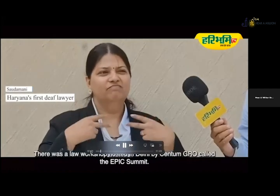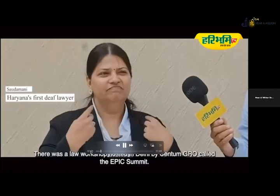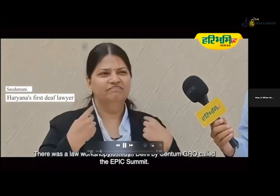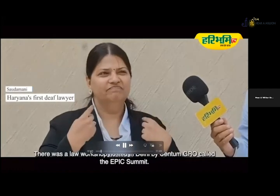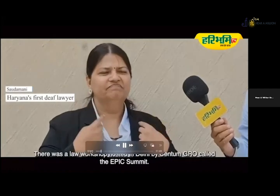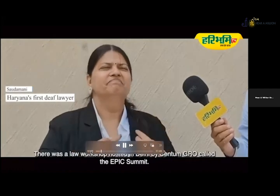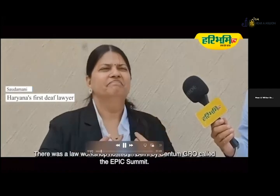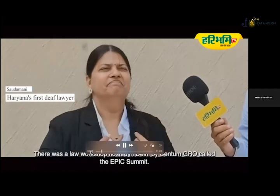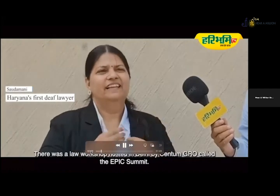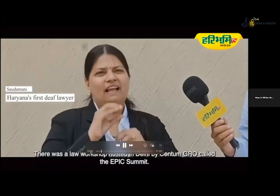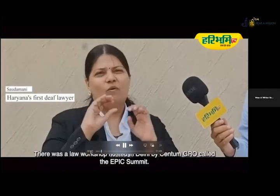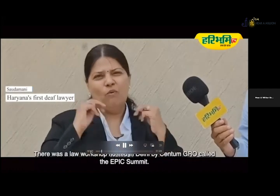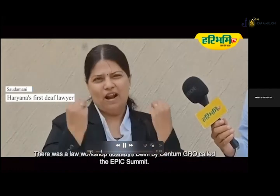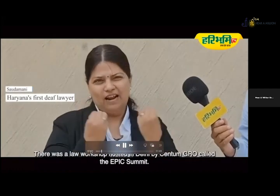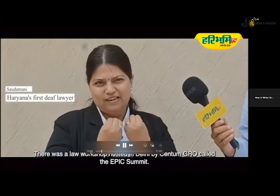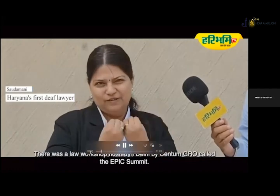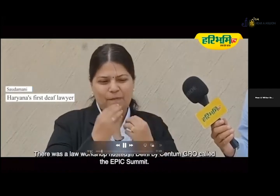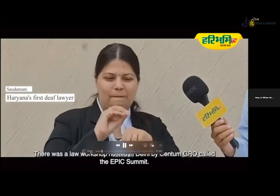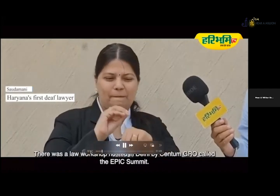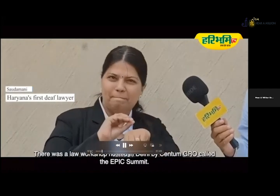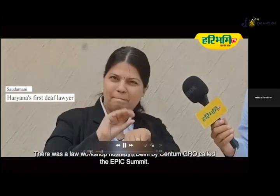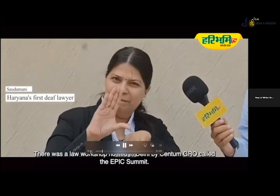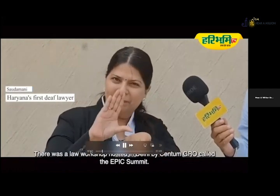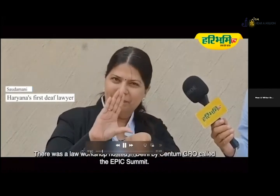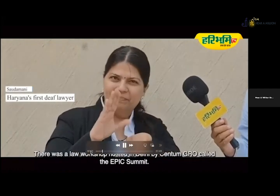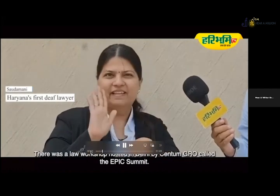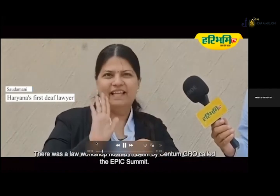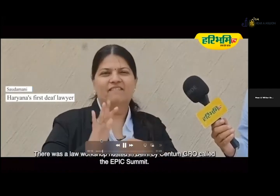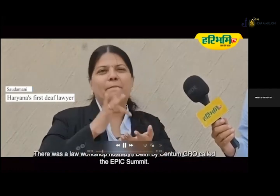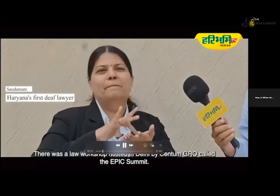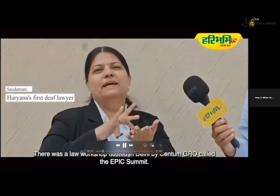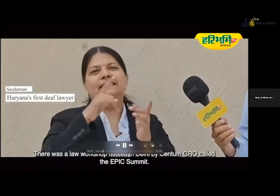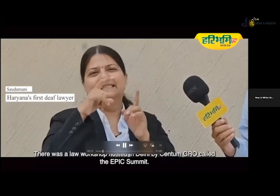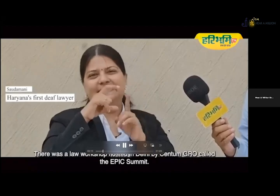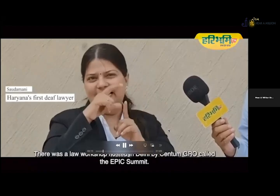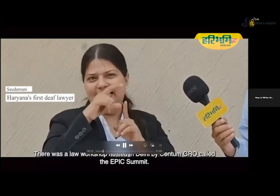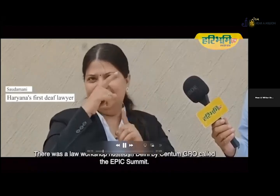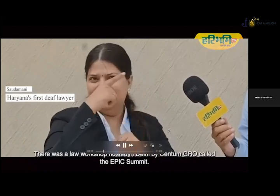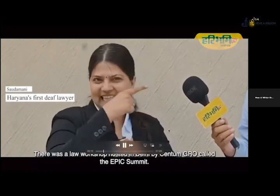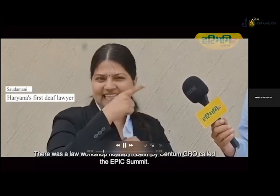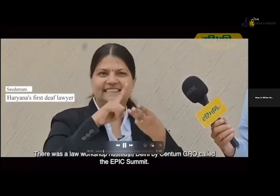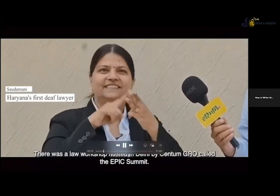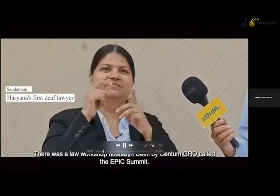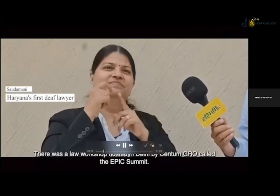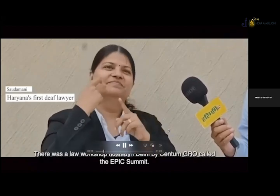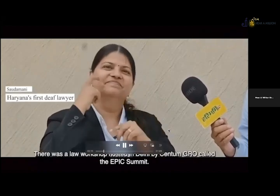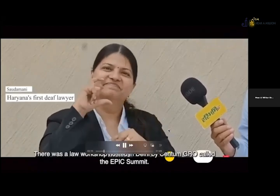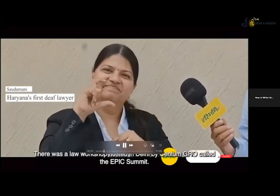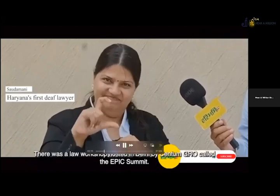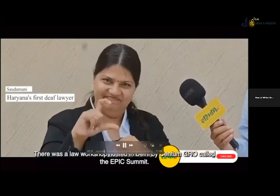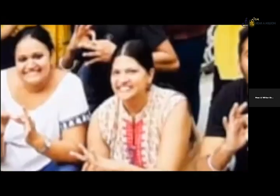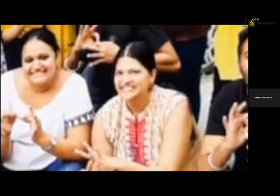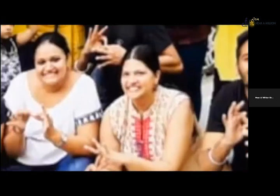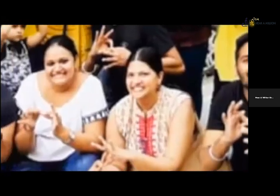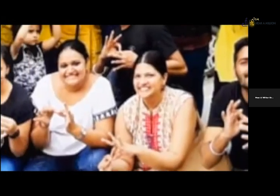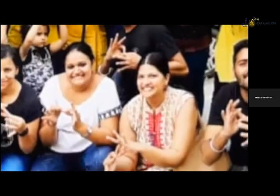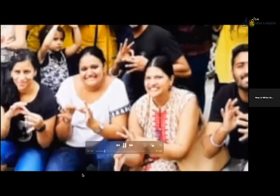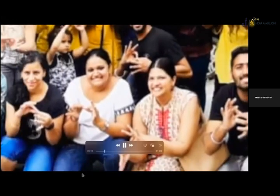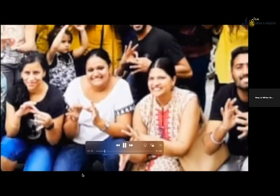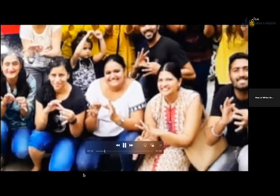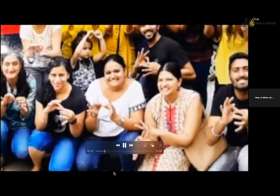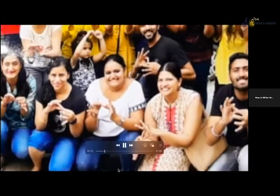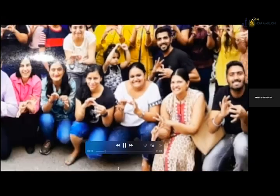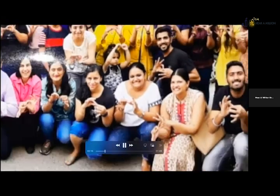So Sudamni is talking about the law workshop she attended in